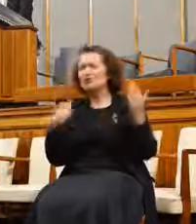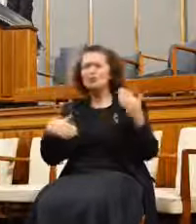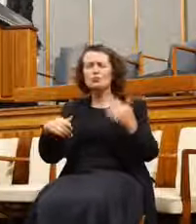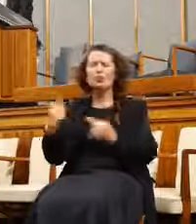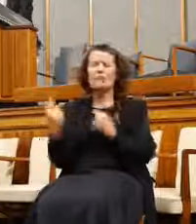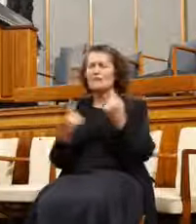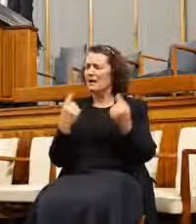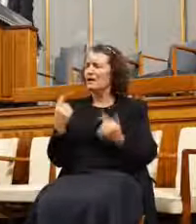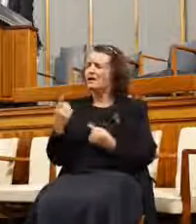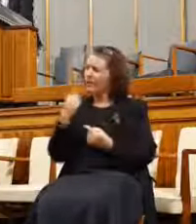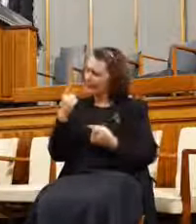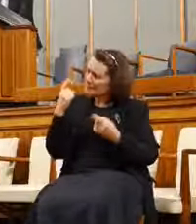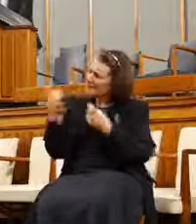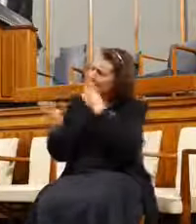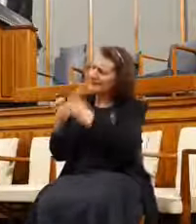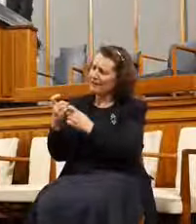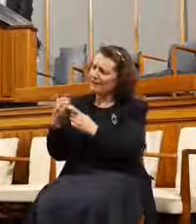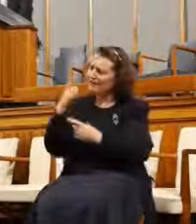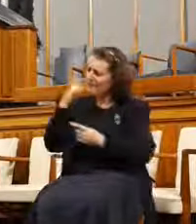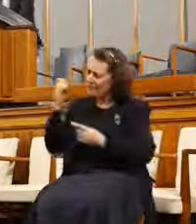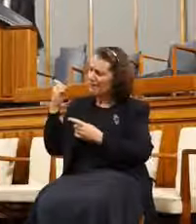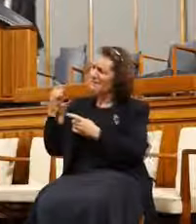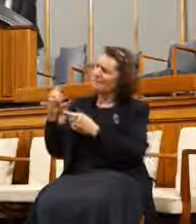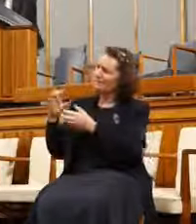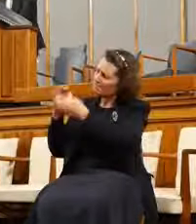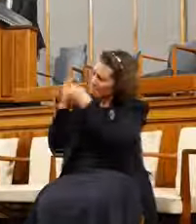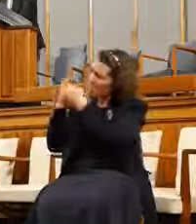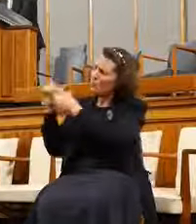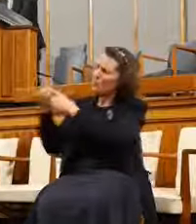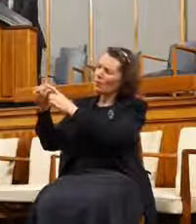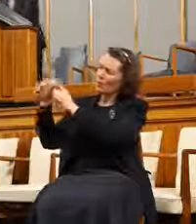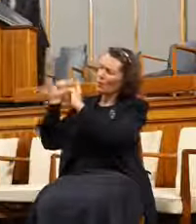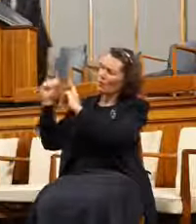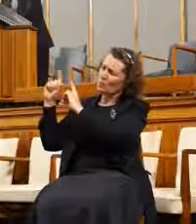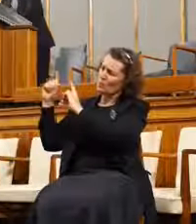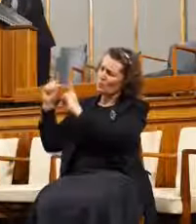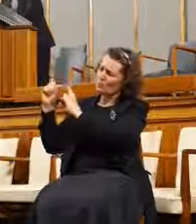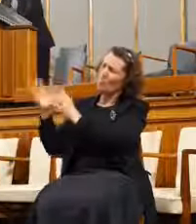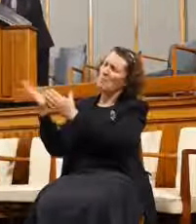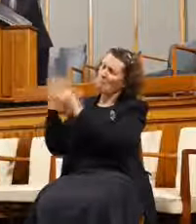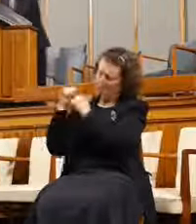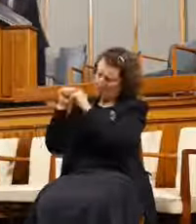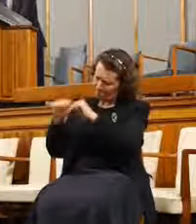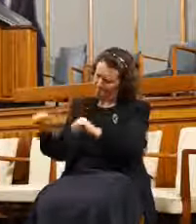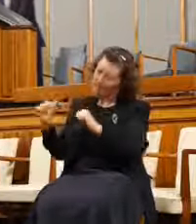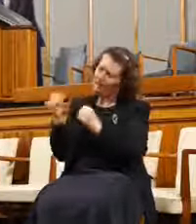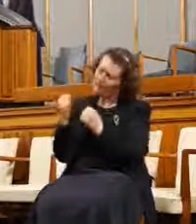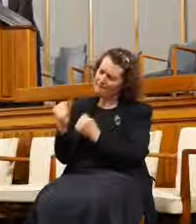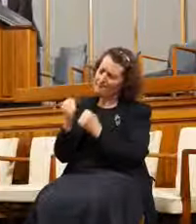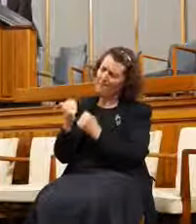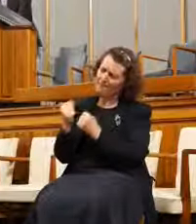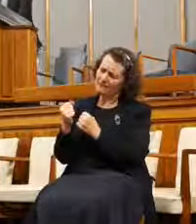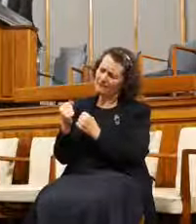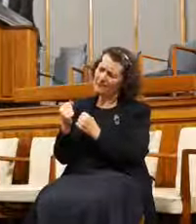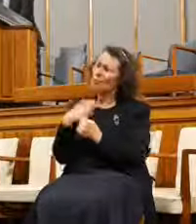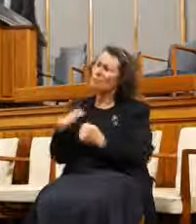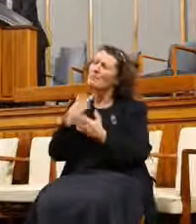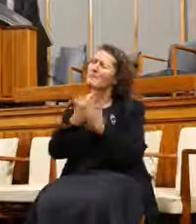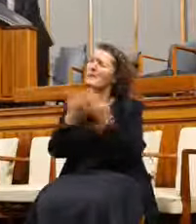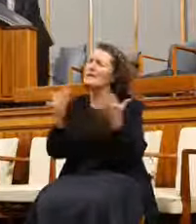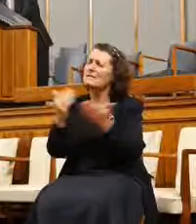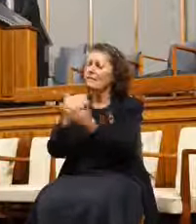and blessing enter into their lives. Lord, come down in our midst, we pray. Take away